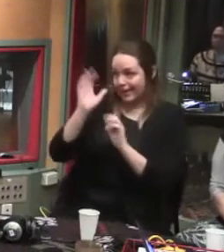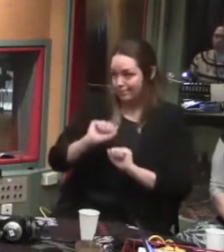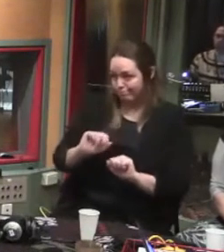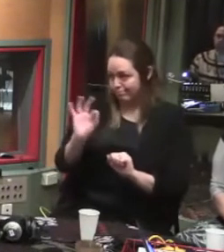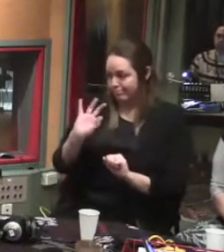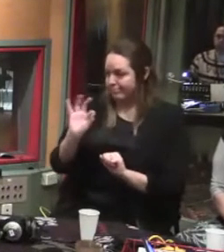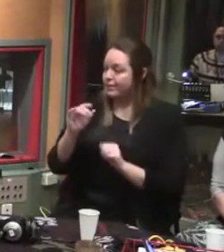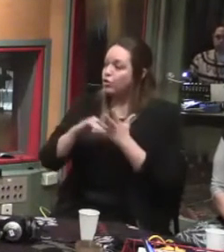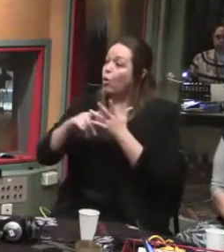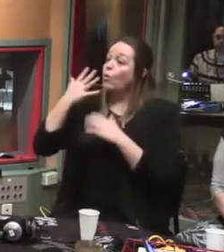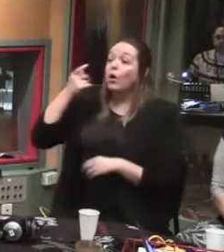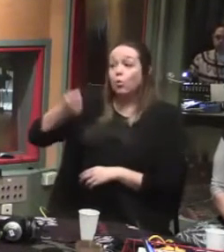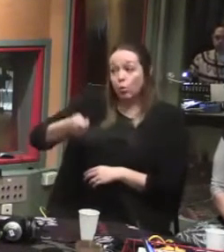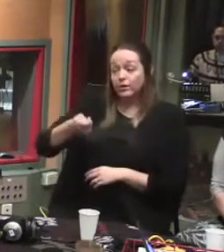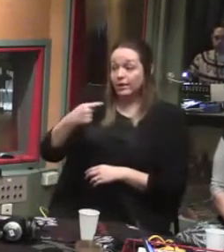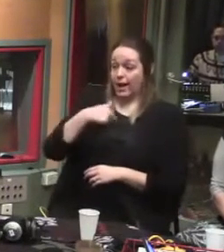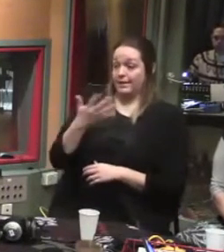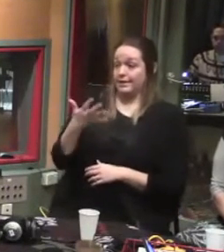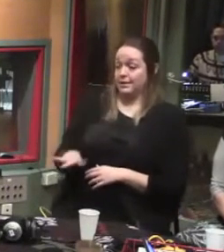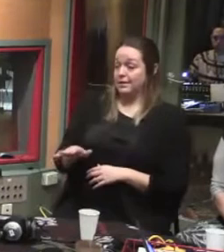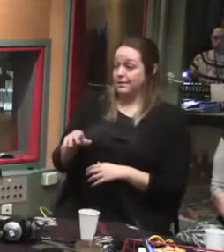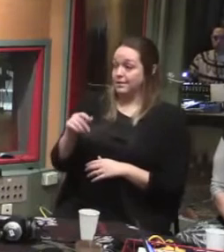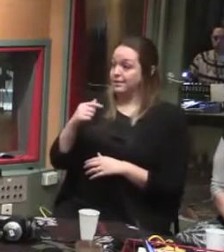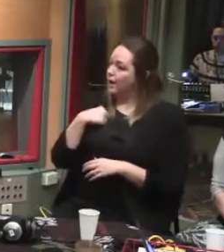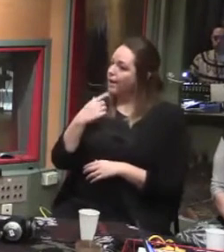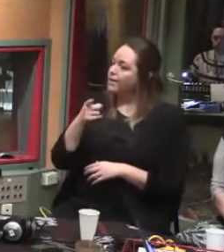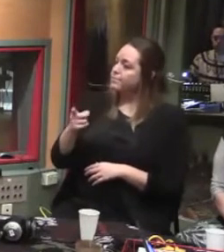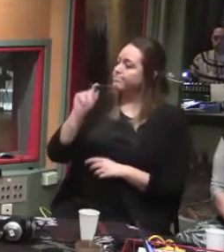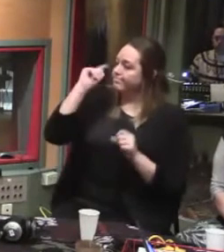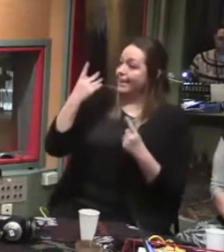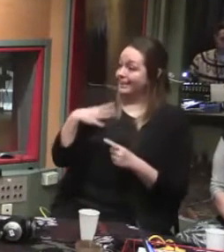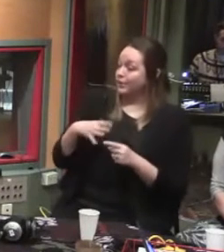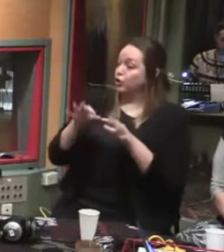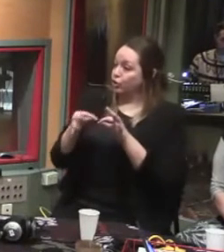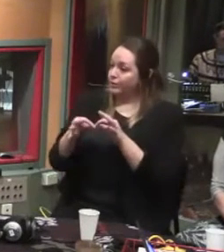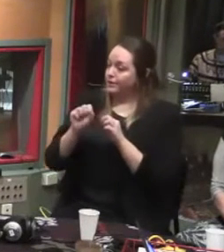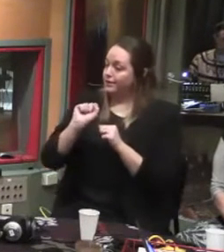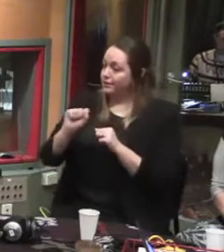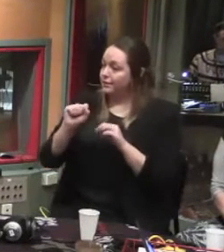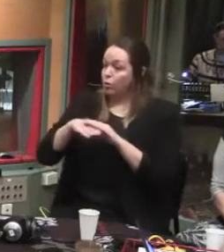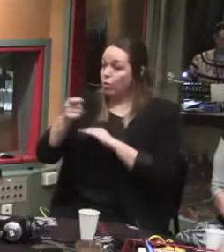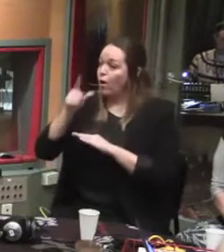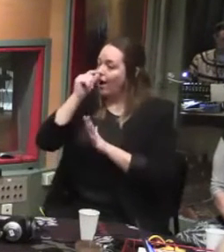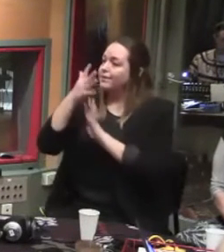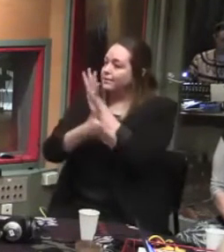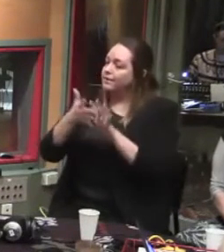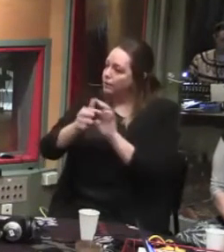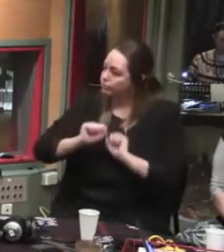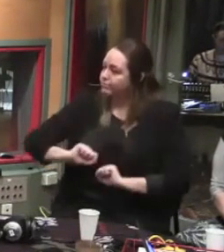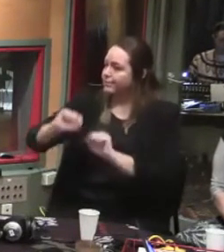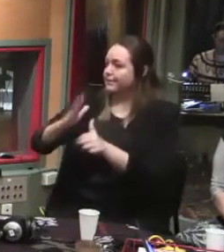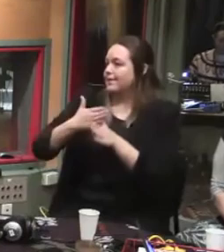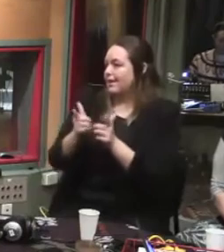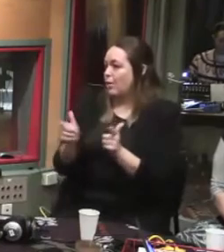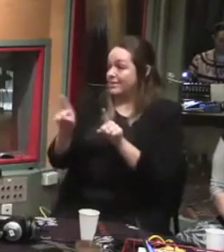so particularly in court proceedings where I've run into it, you have to have interpreters who can sign in that particular, so exactly as